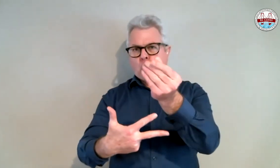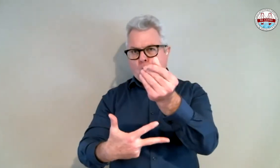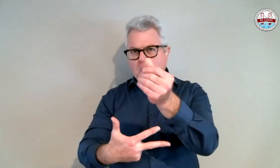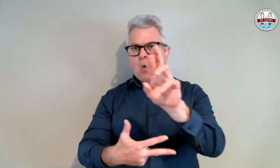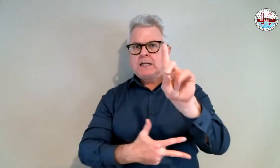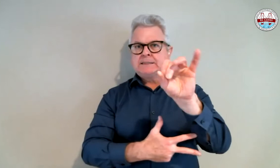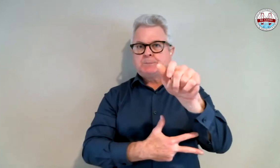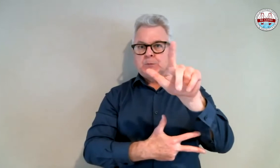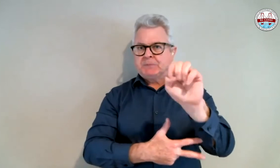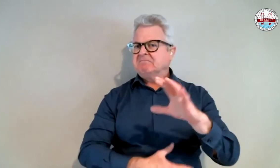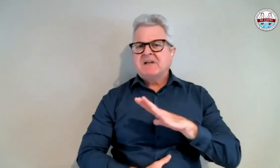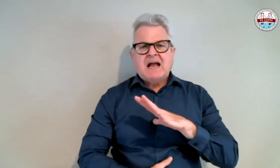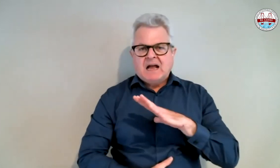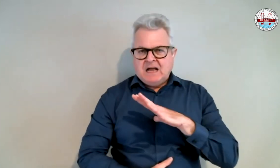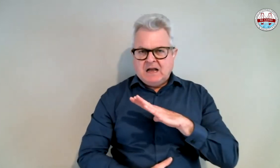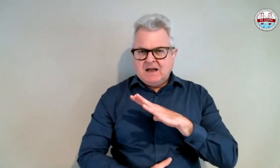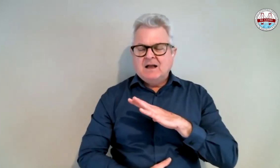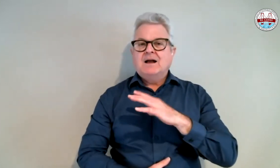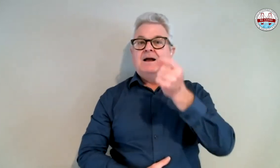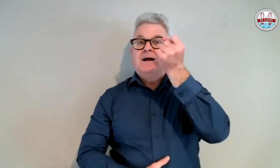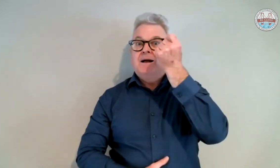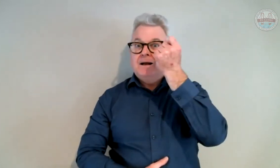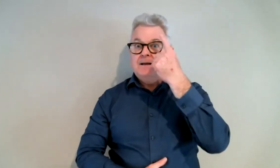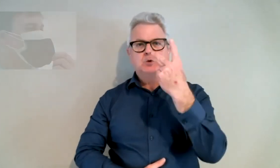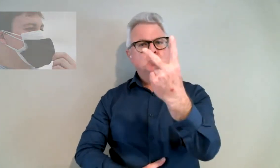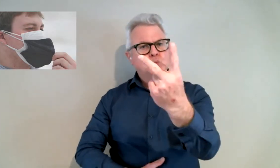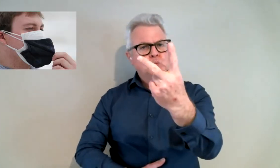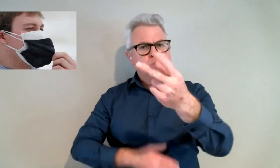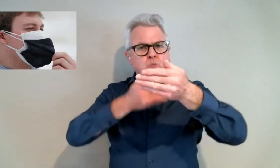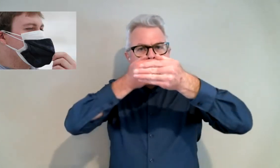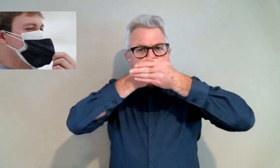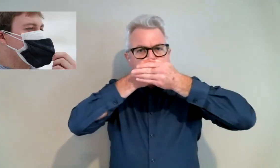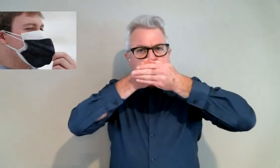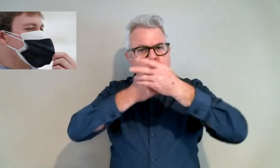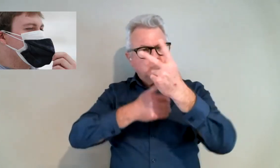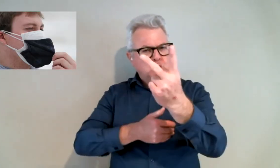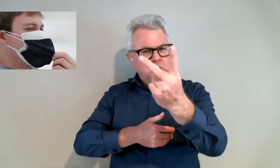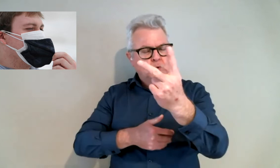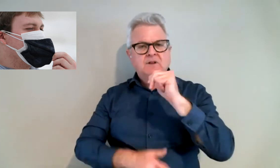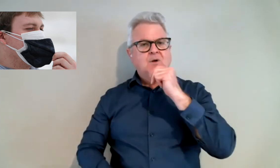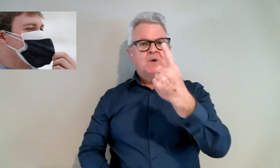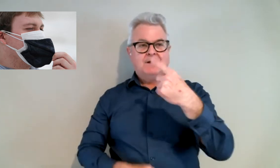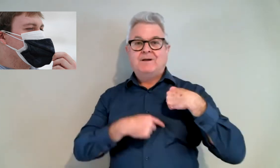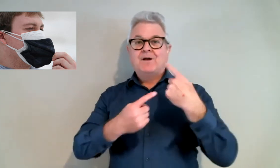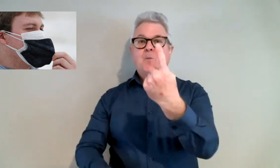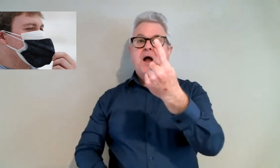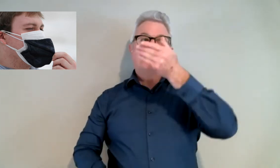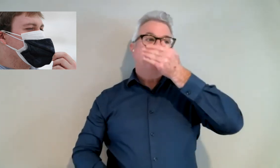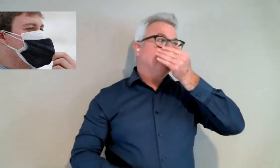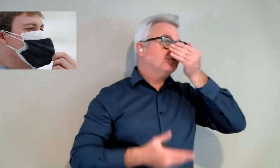people, you can wear disposable or a cloth mask in those type of environments, preferably